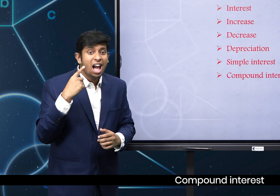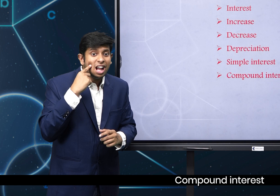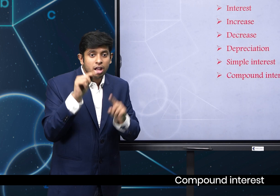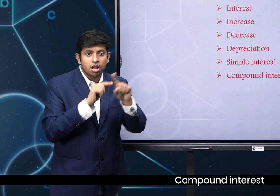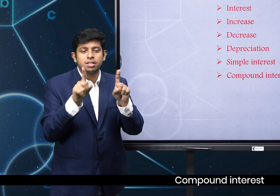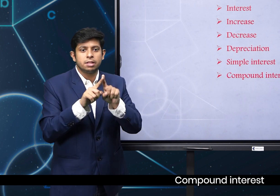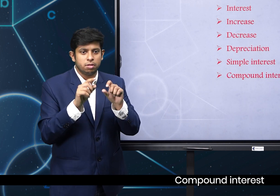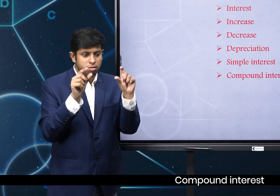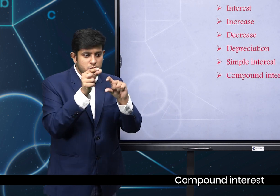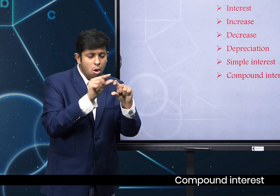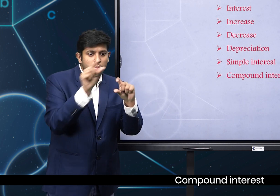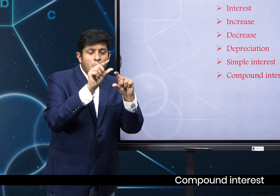compound interest,